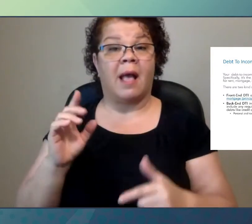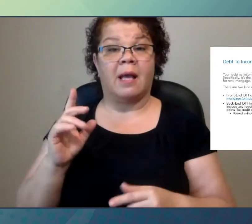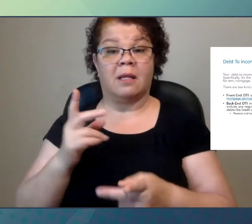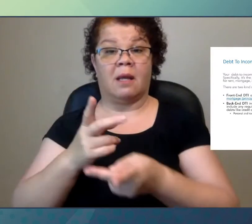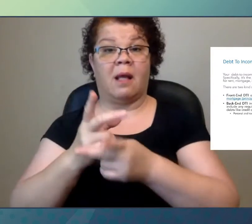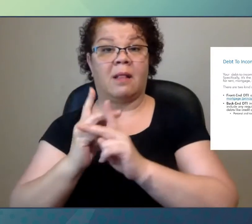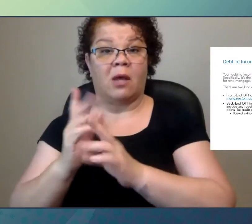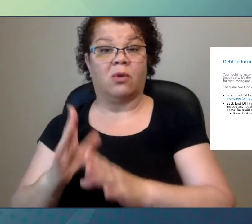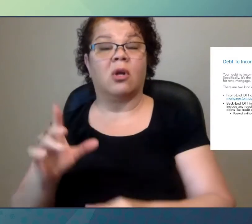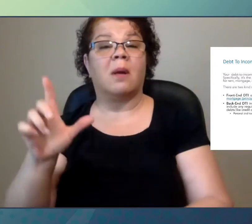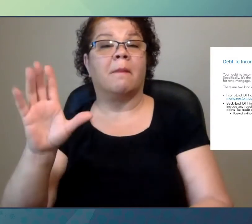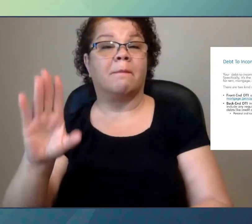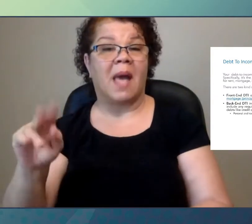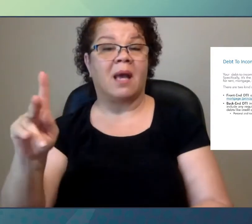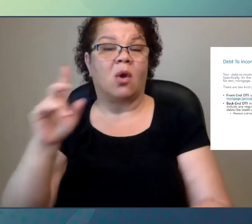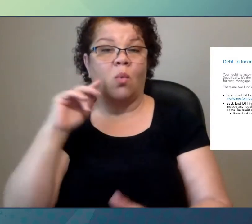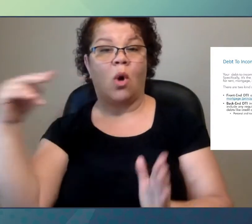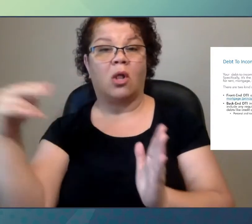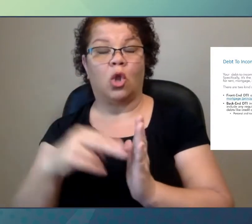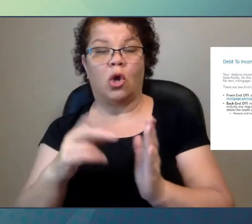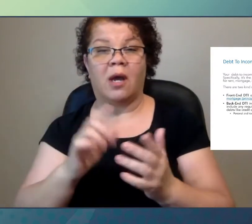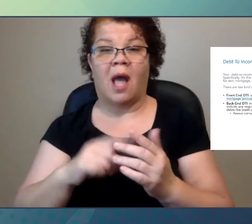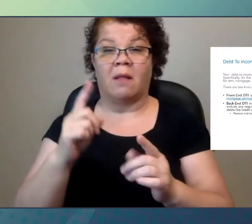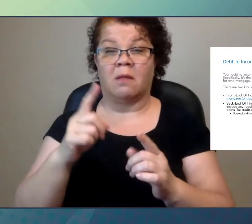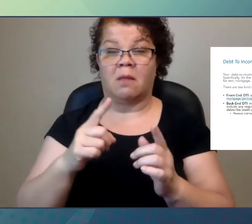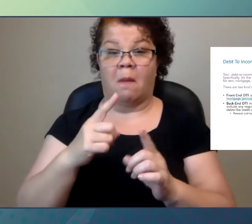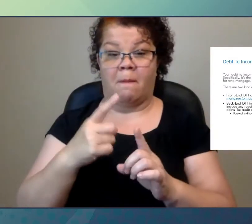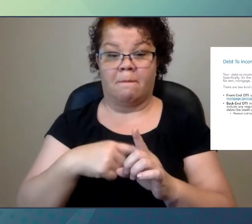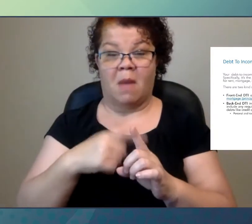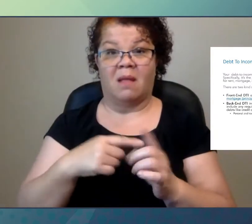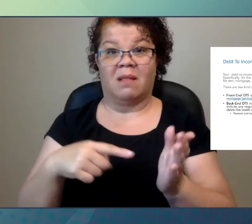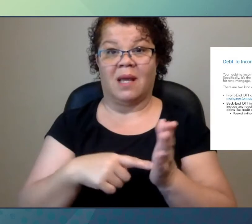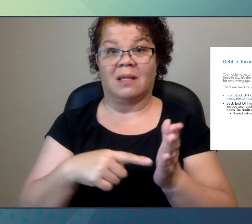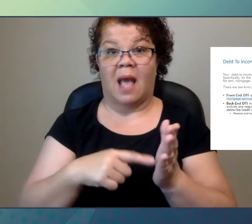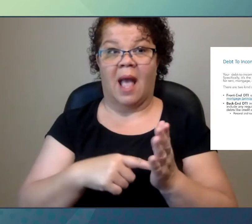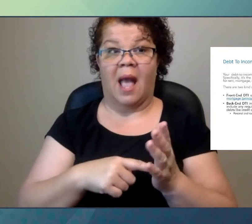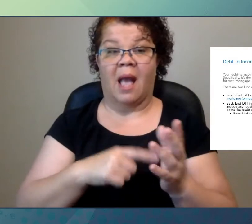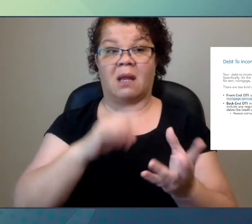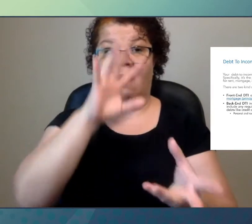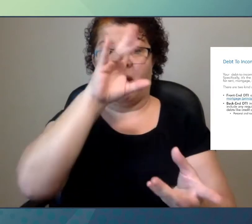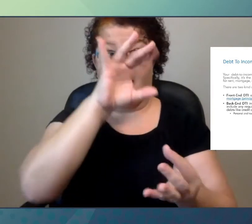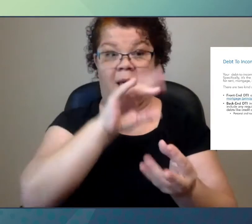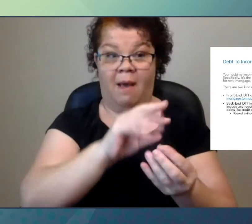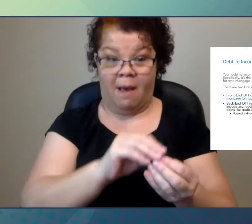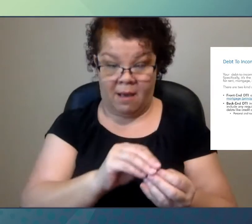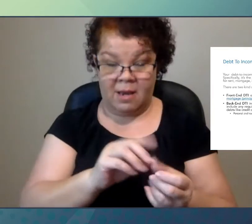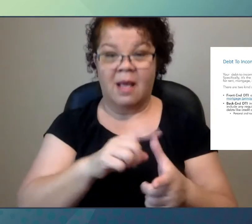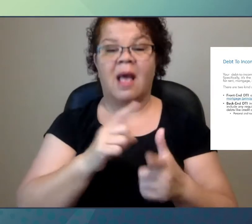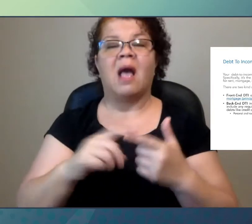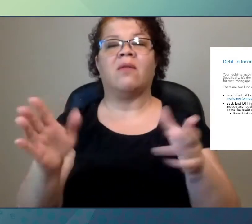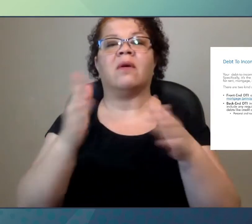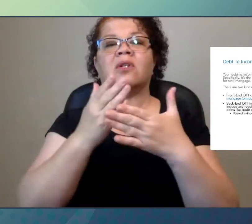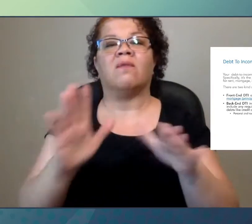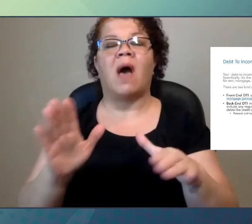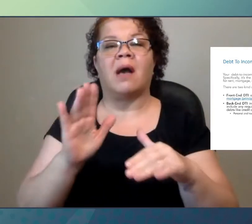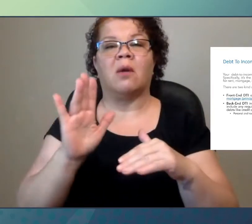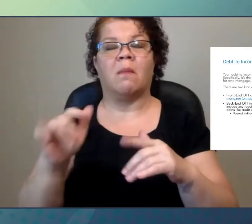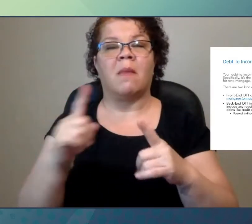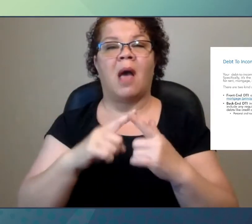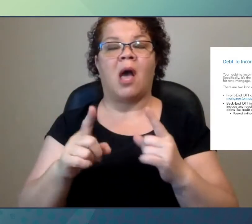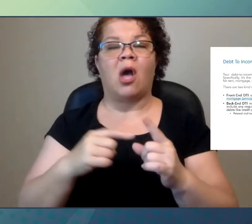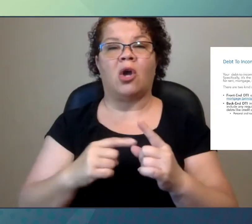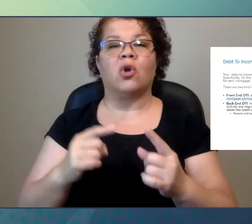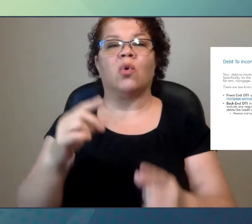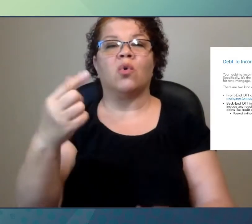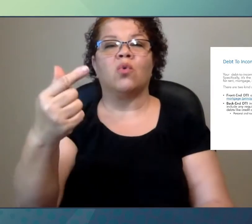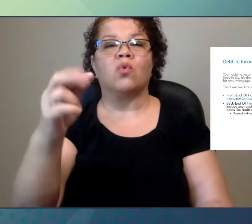those payments, the monthly debt obligation, and divide it over your gross monthly income before taxes and